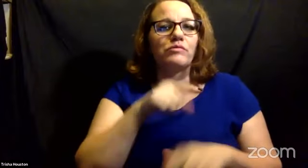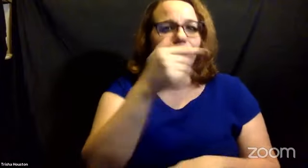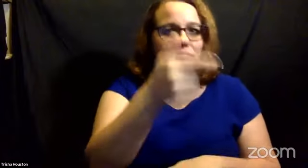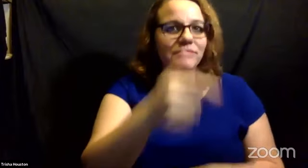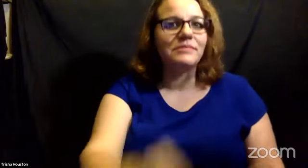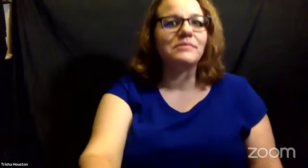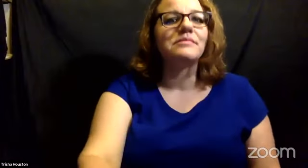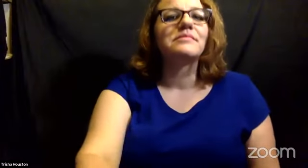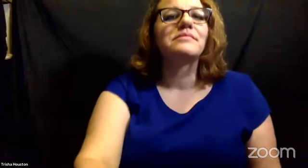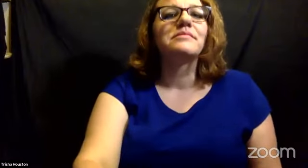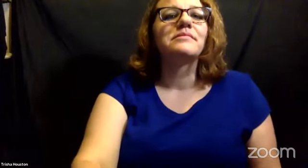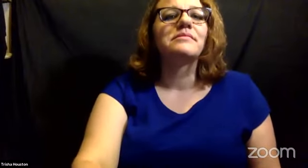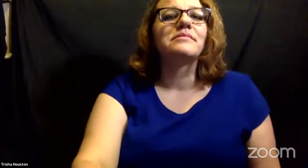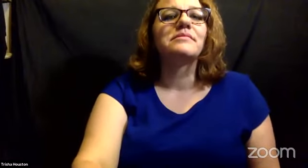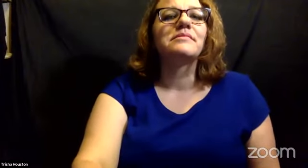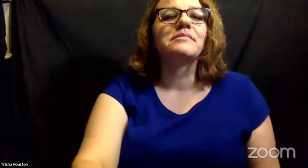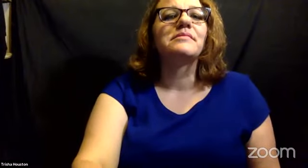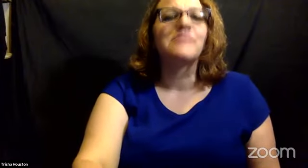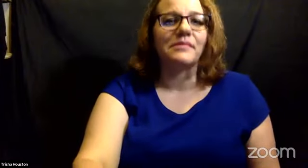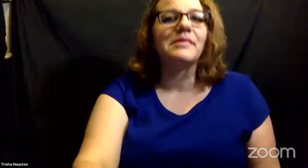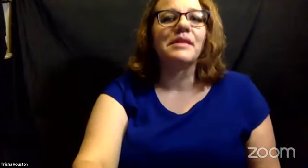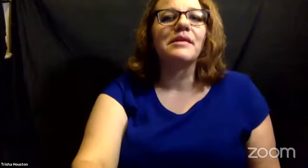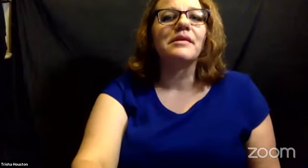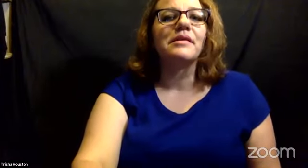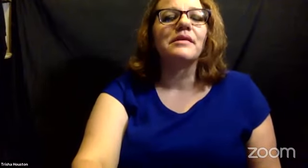Okay, now for the executive director's report.